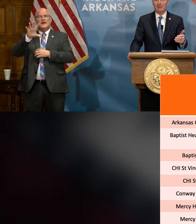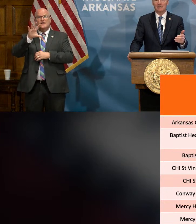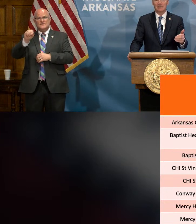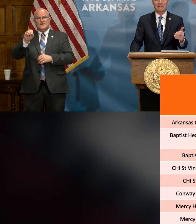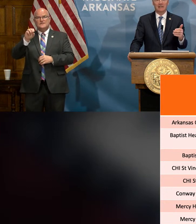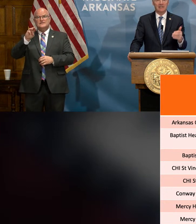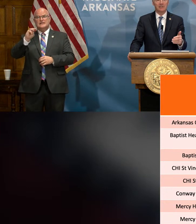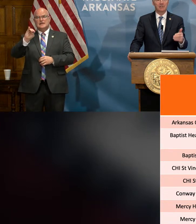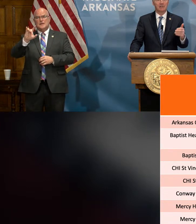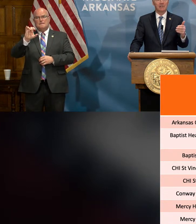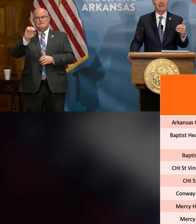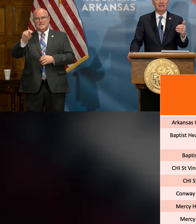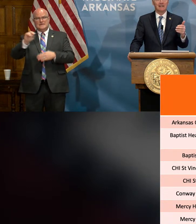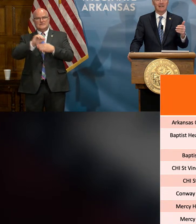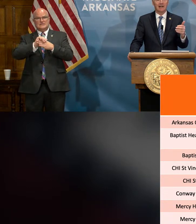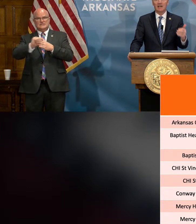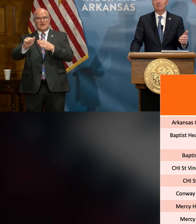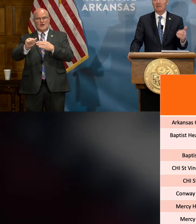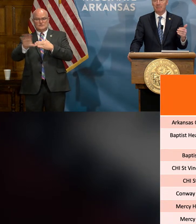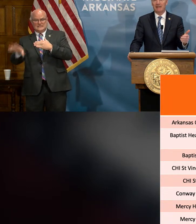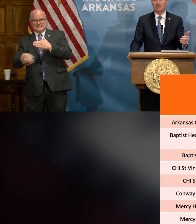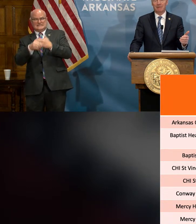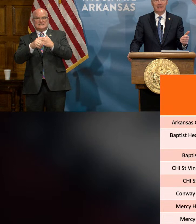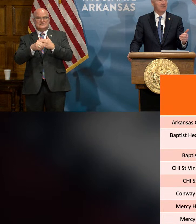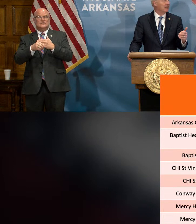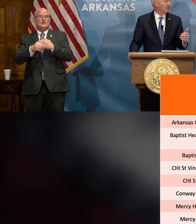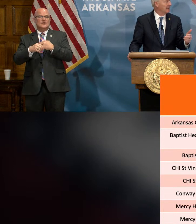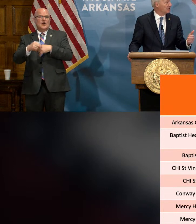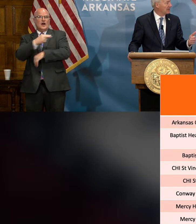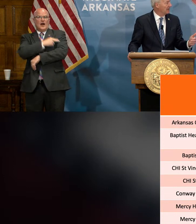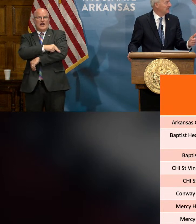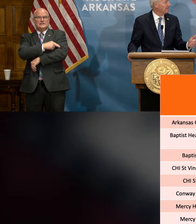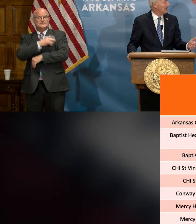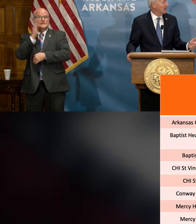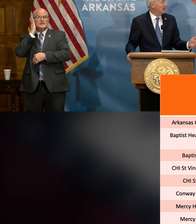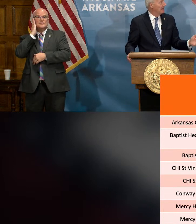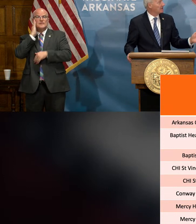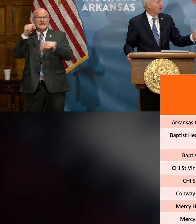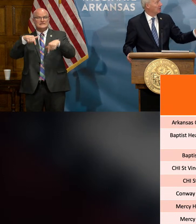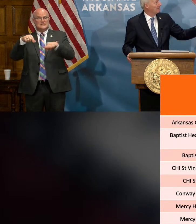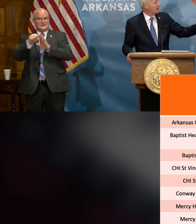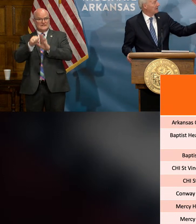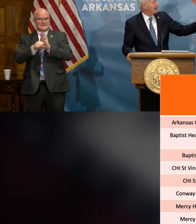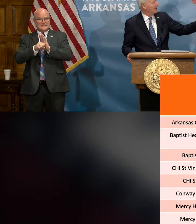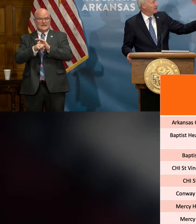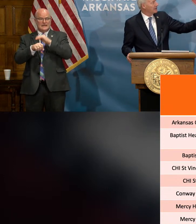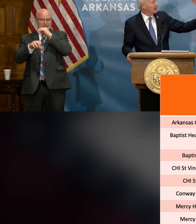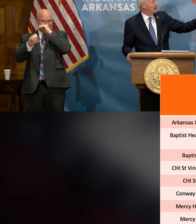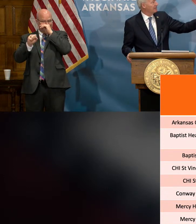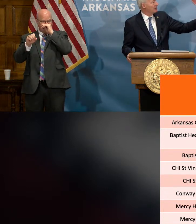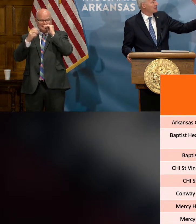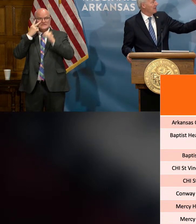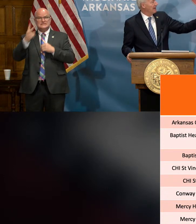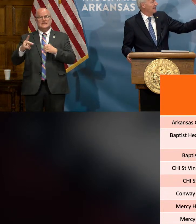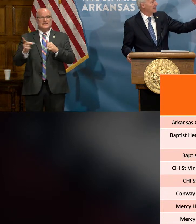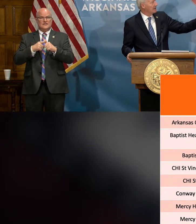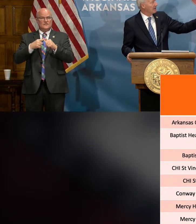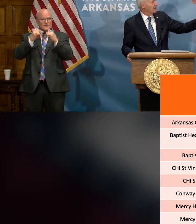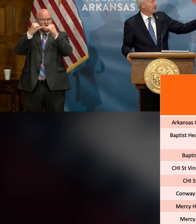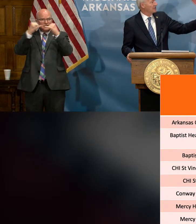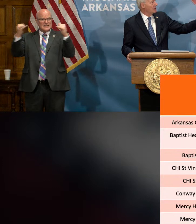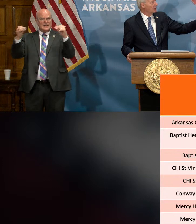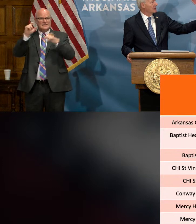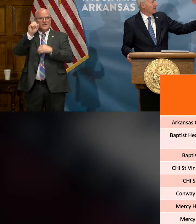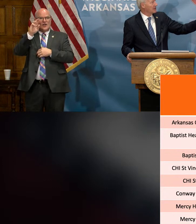million in additional hospital bed space here in this state. And so you can see the first line